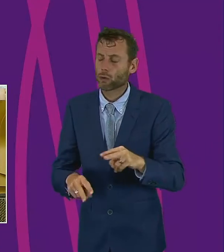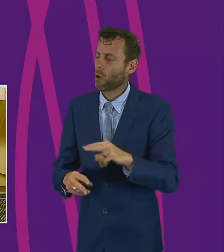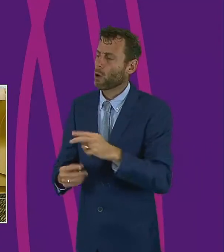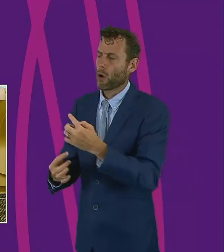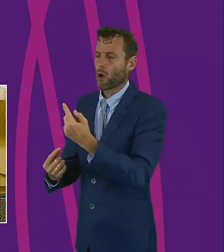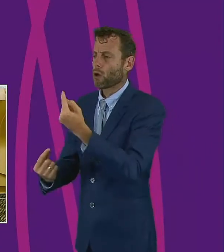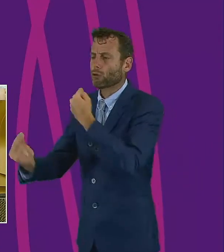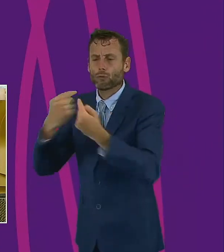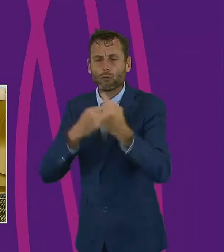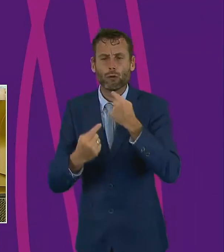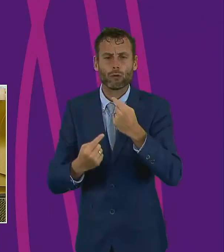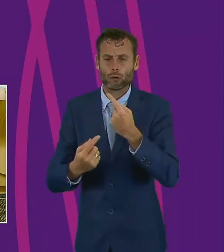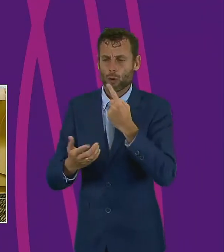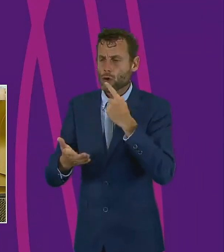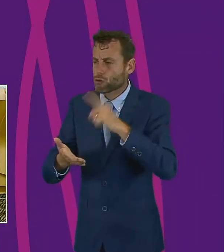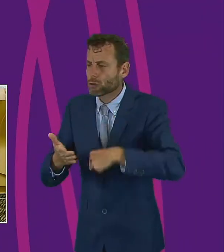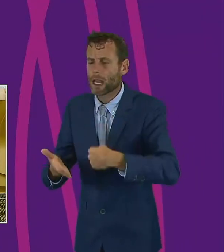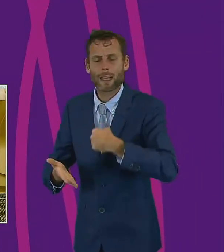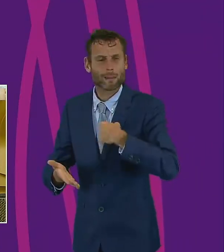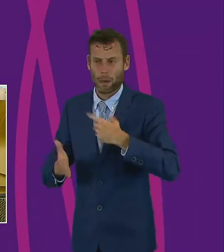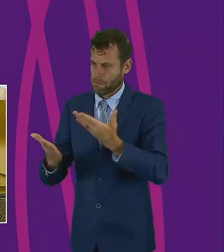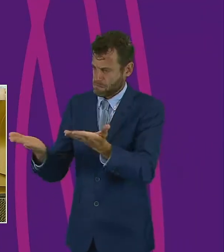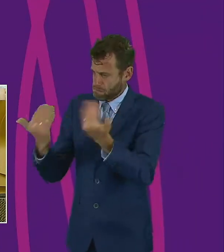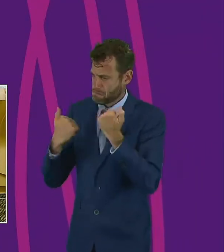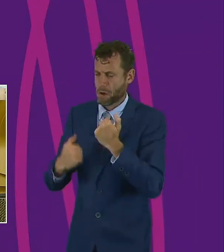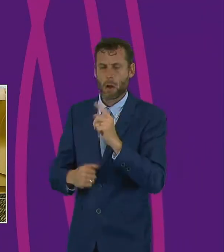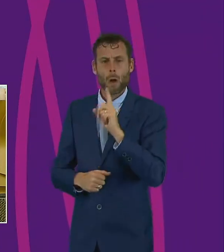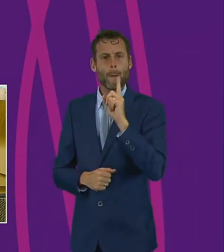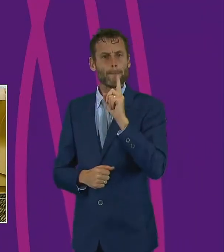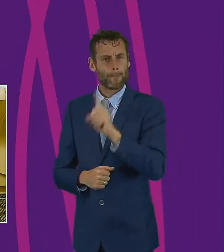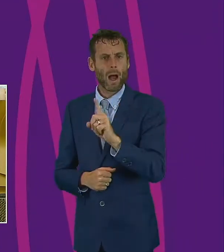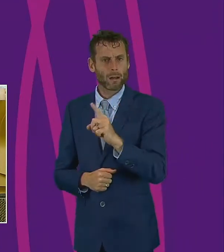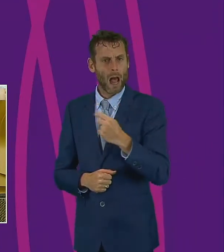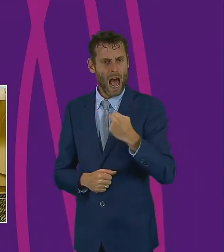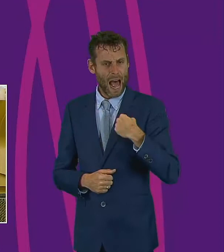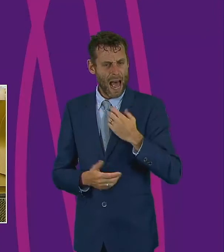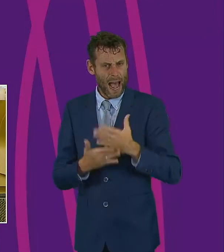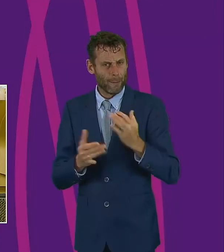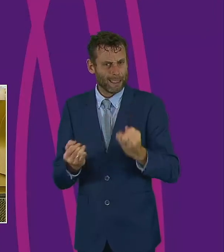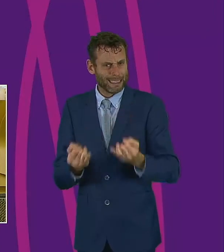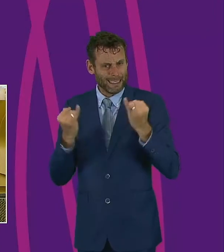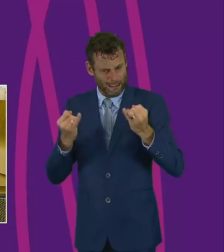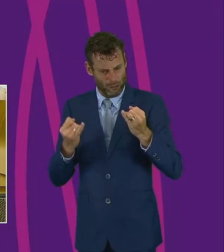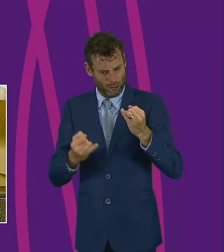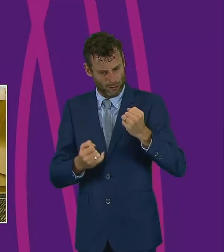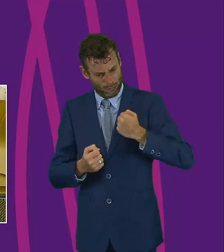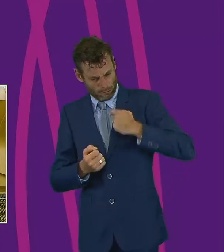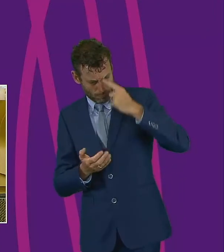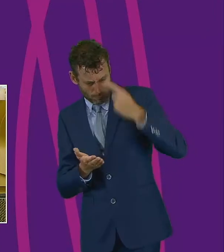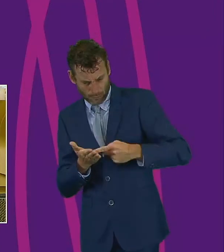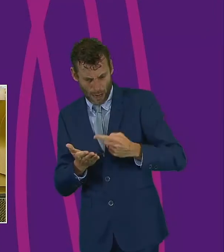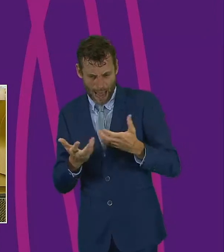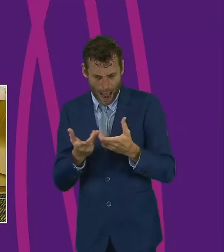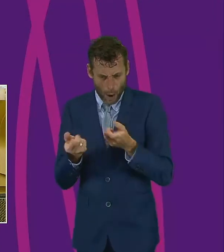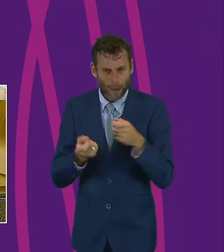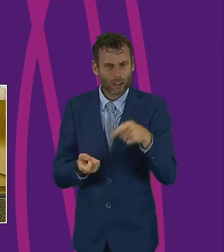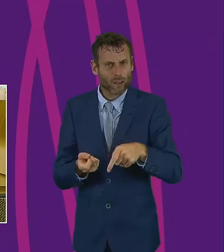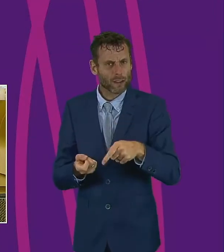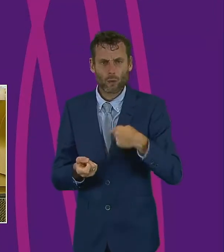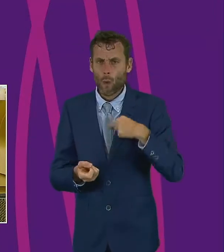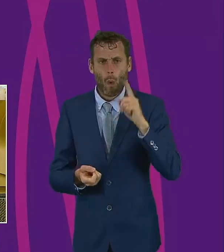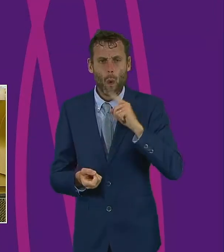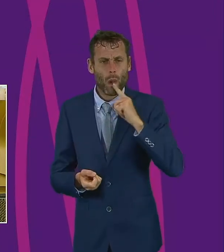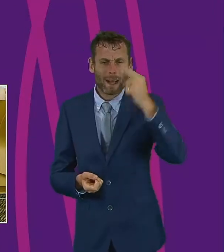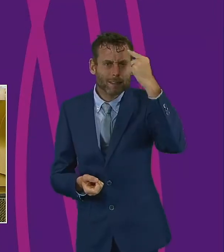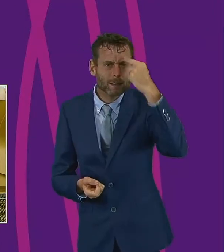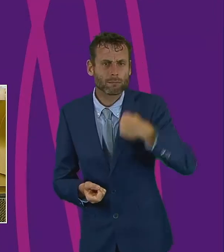all legitimate, but I would ask people not to doubt the seriousness with which I take every single aspect of this. Richard Leonard